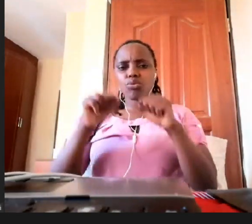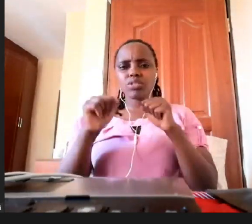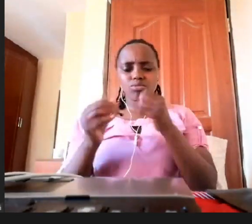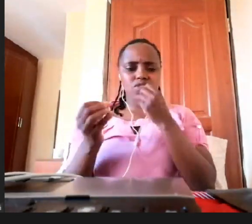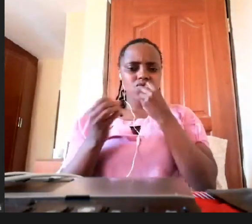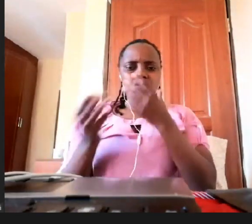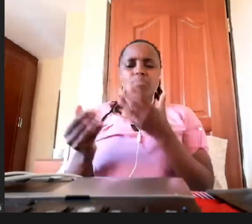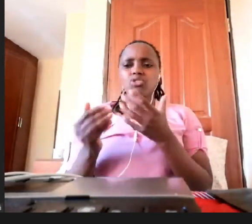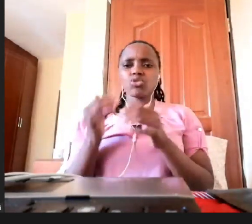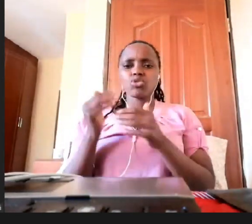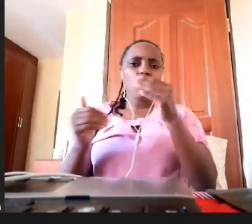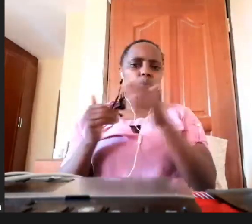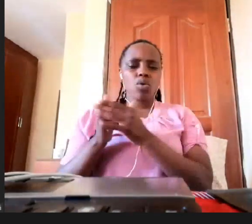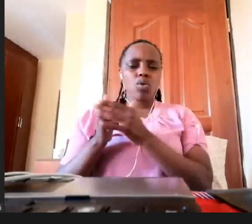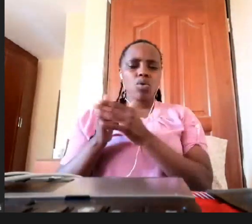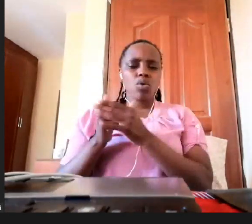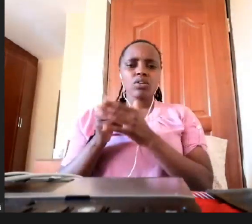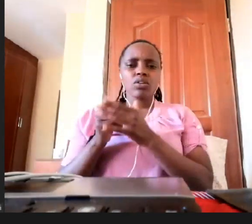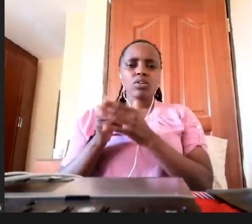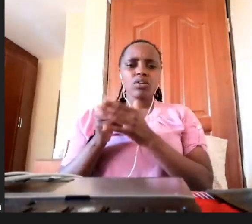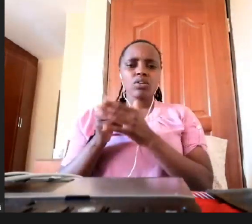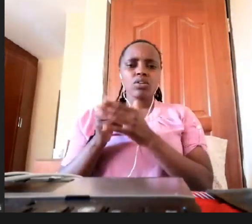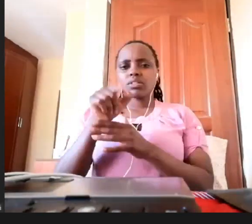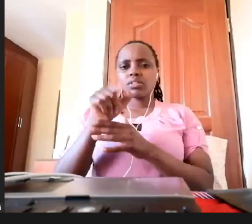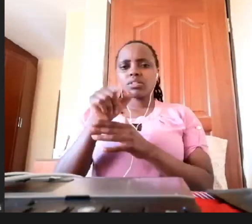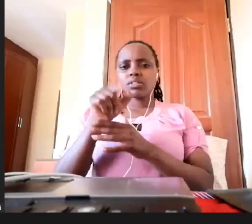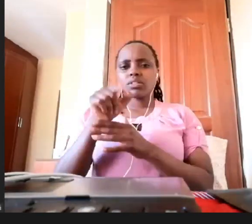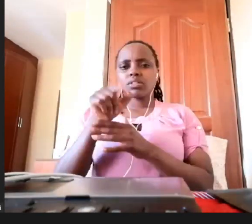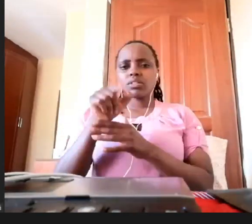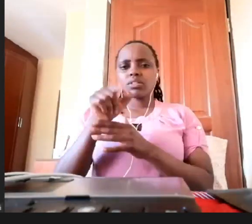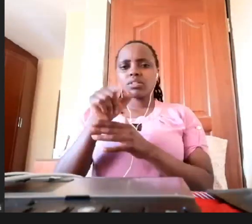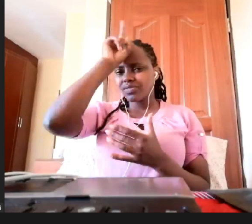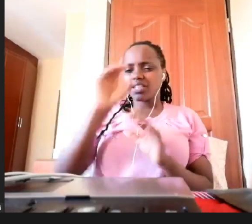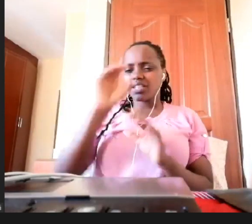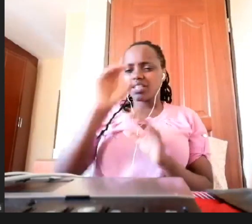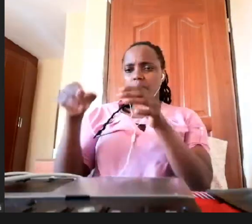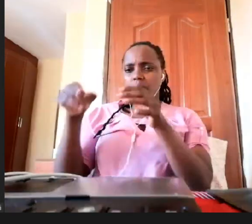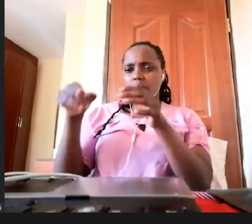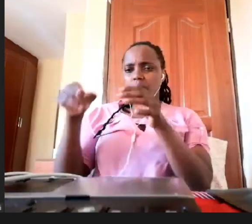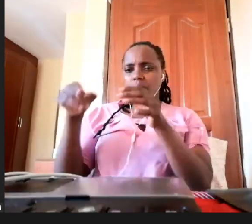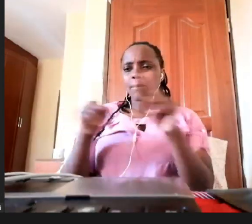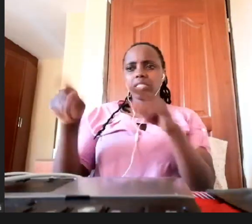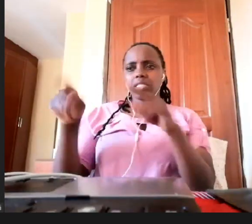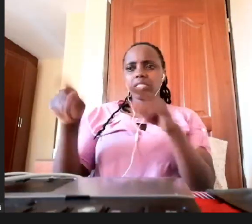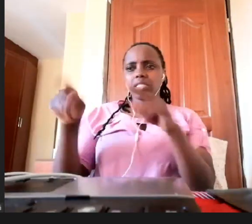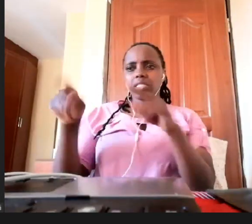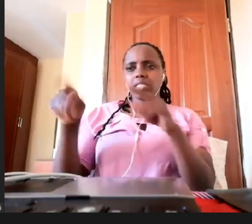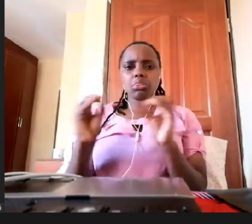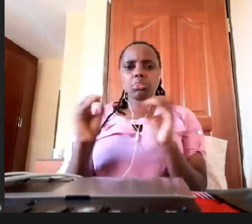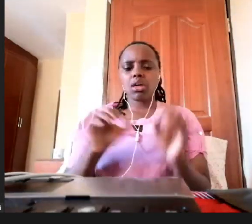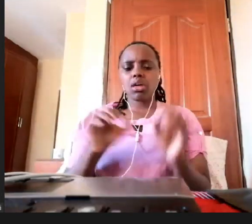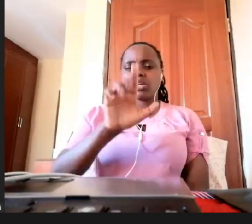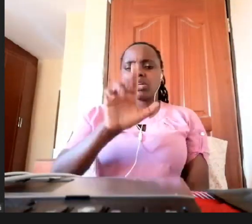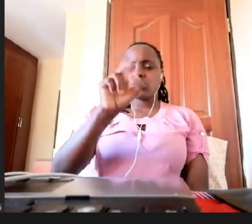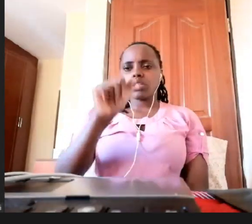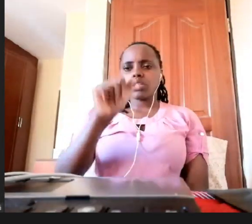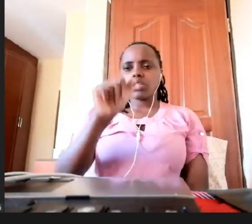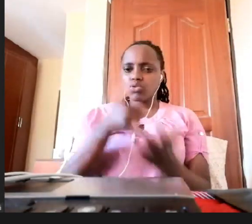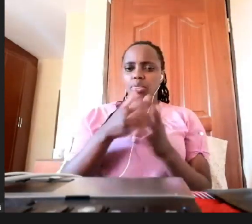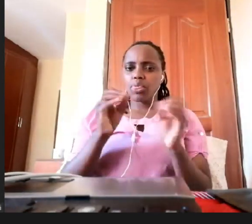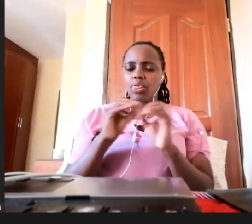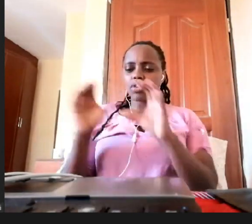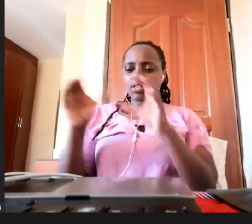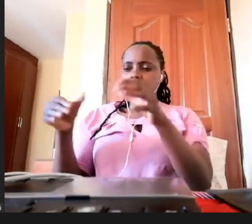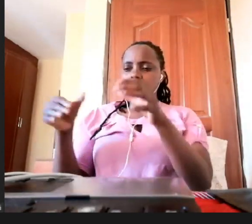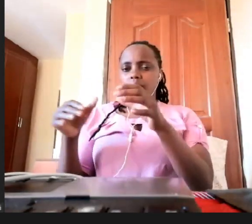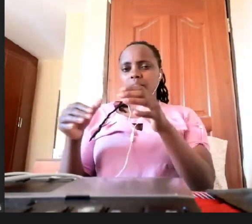on the ground of these rural populations, but they don't get to be invited to Lusaka to take part in the state party reporting, and I'm